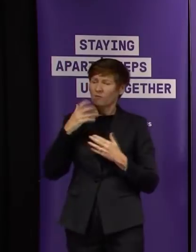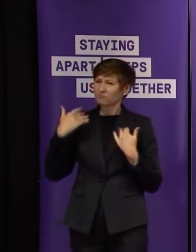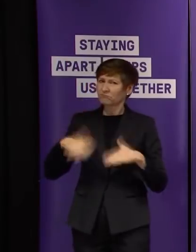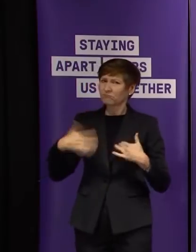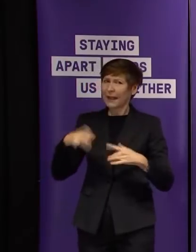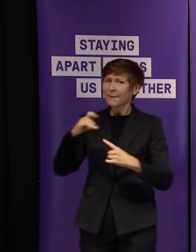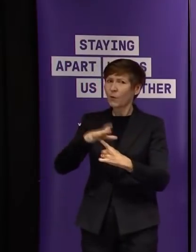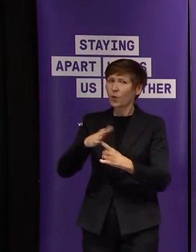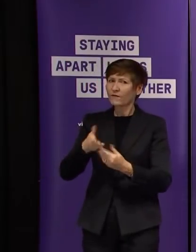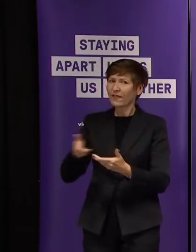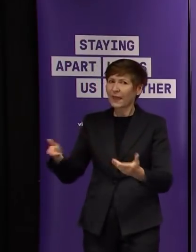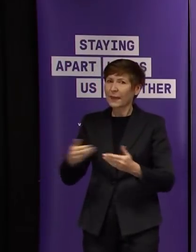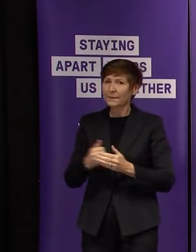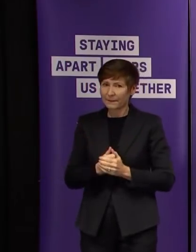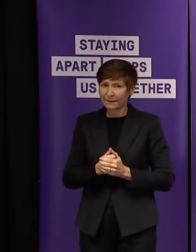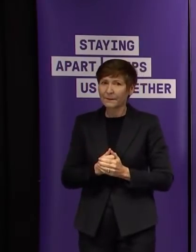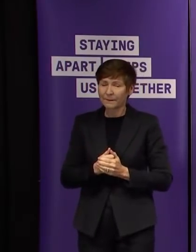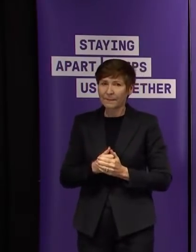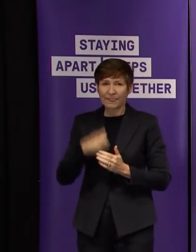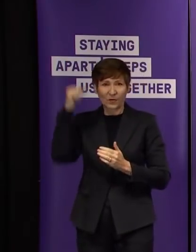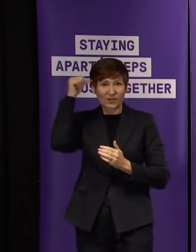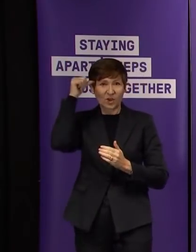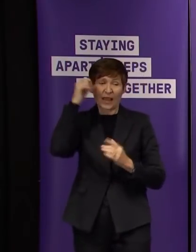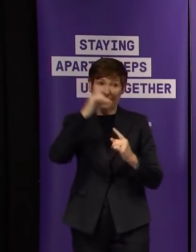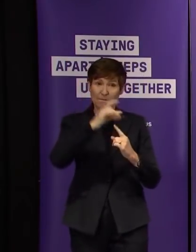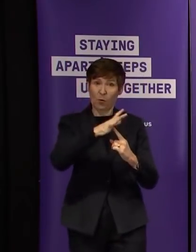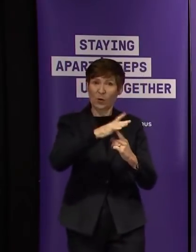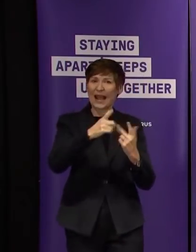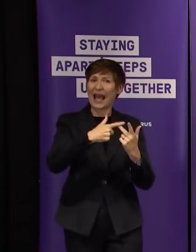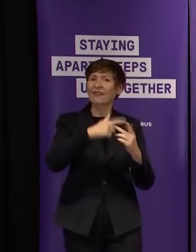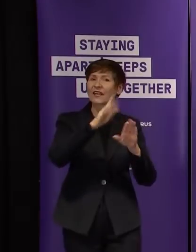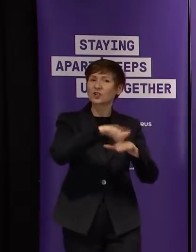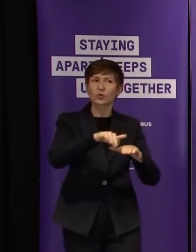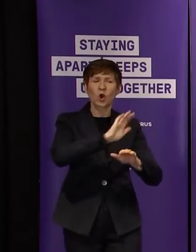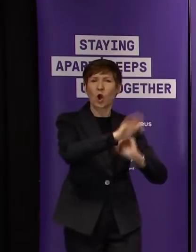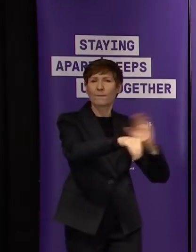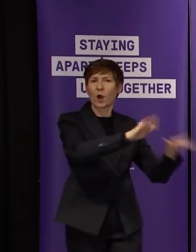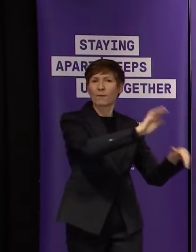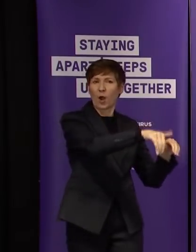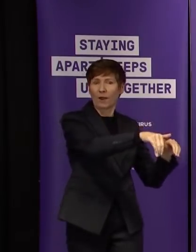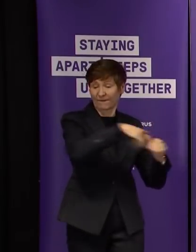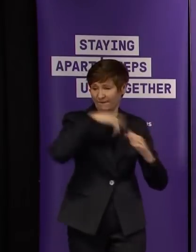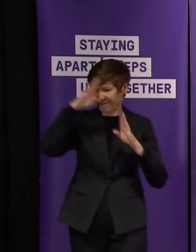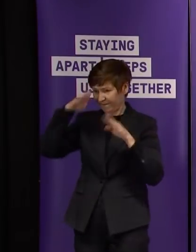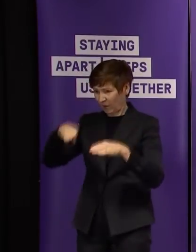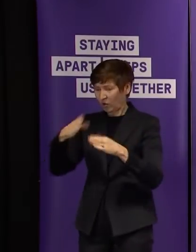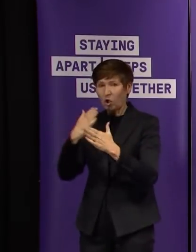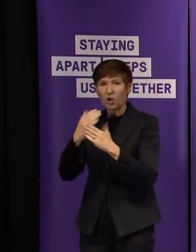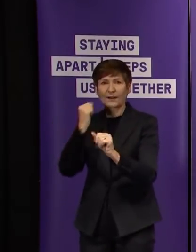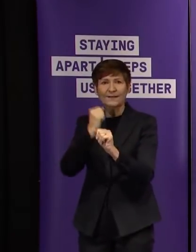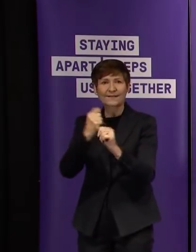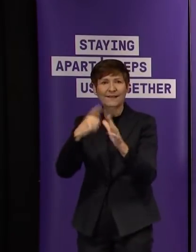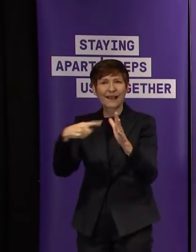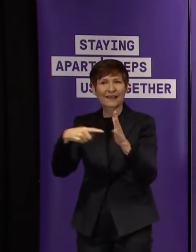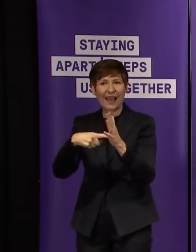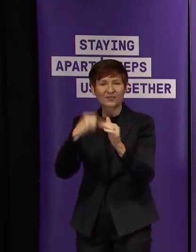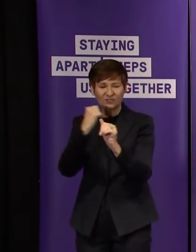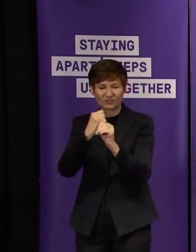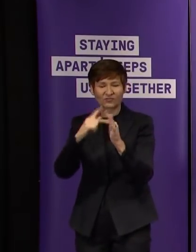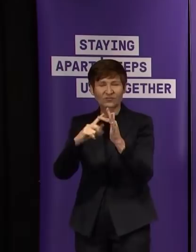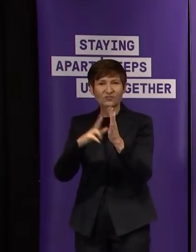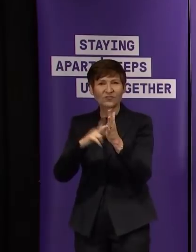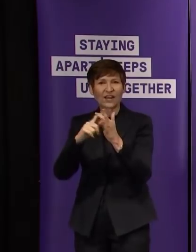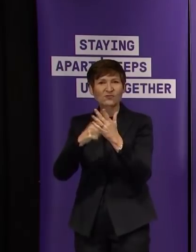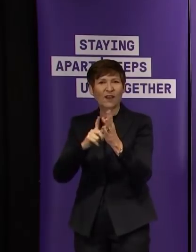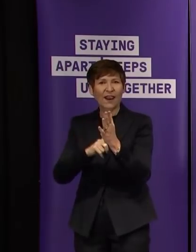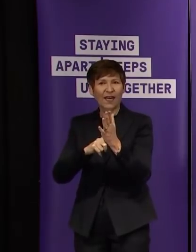can concentrate on getting the GAT delivered, the General Achievement Test. This is a very important year 12